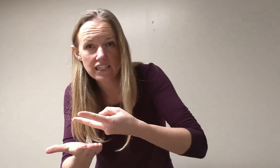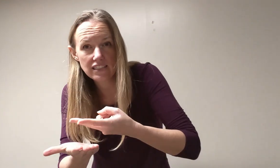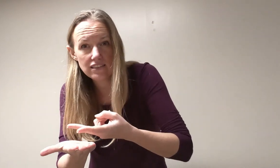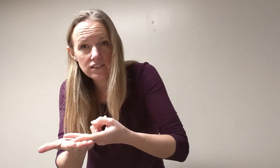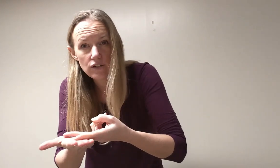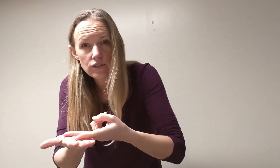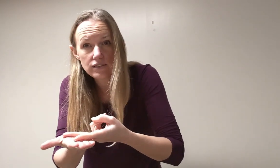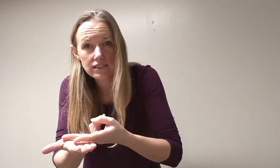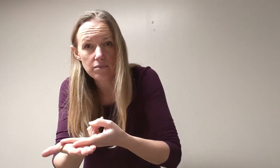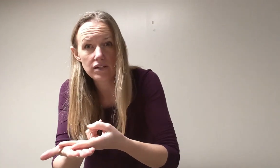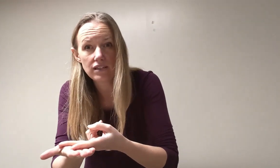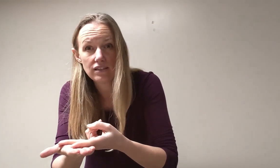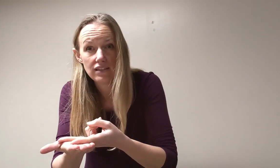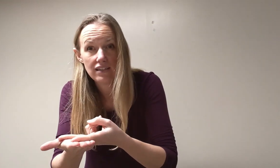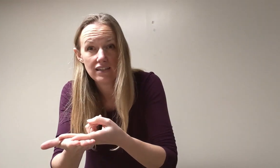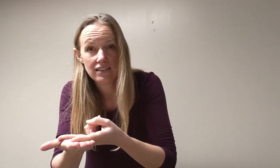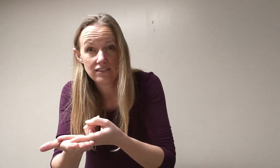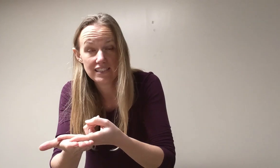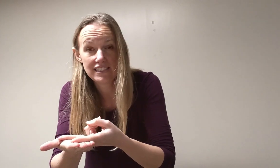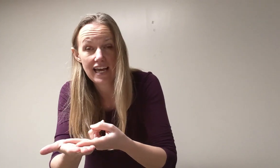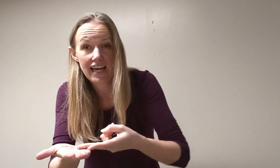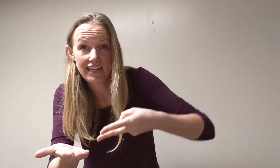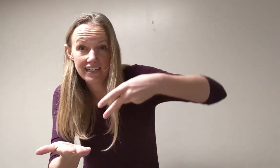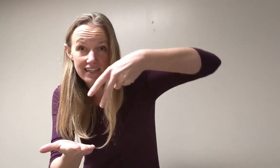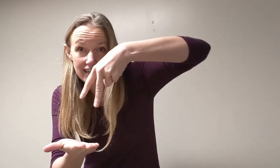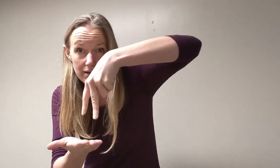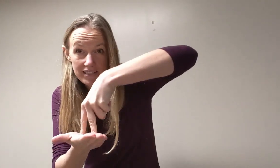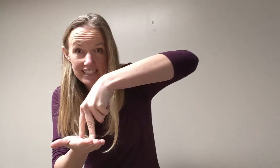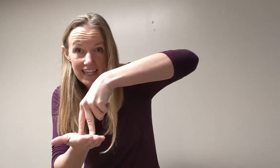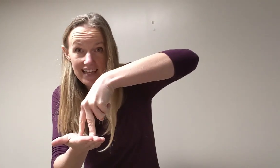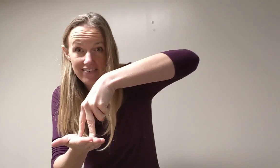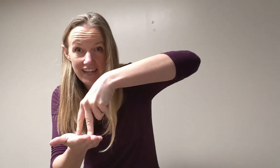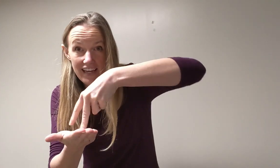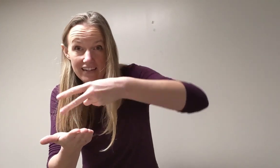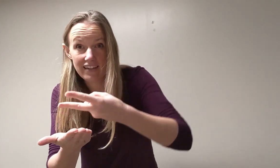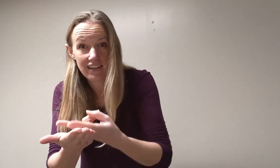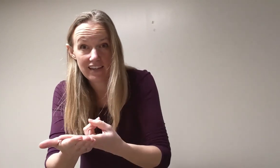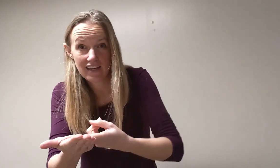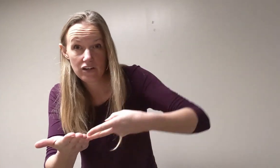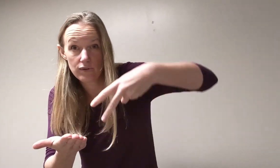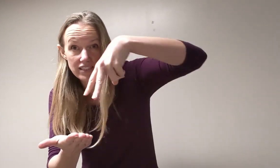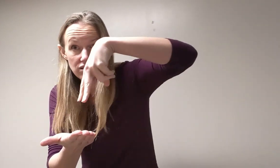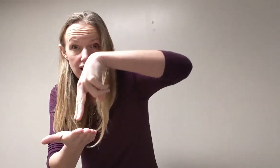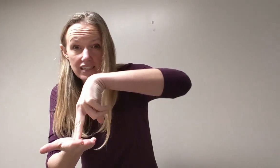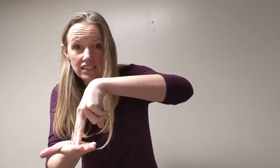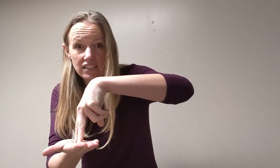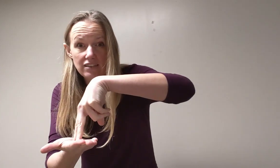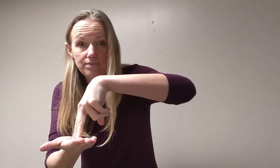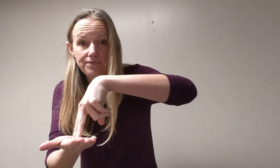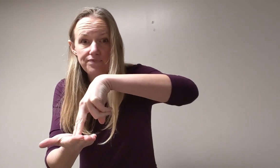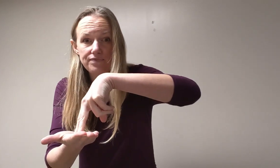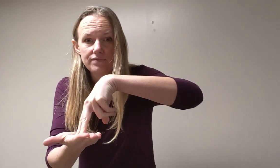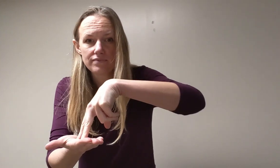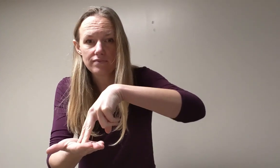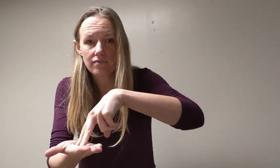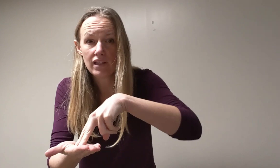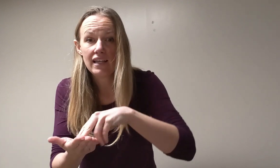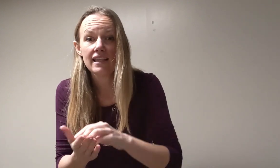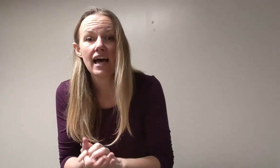resurrection. So someone who is dead coming to life again. Okay, resurrection. That